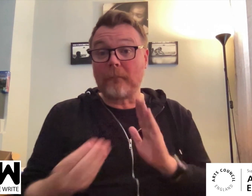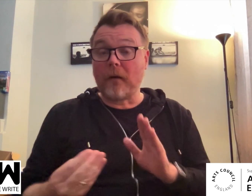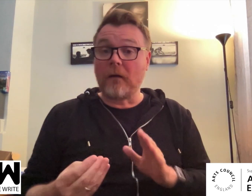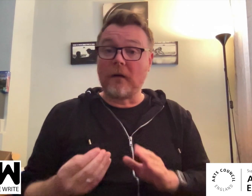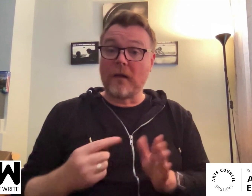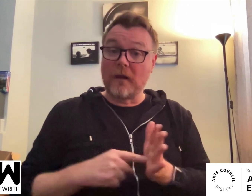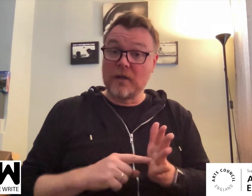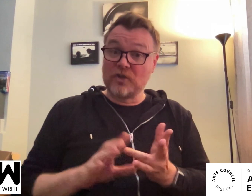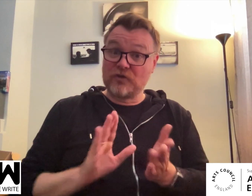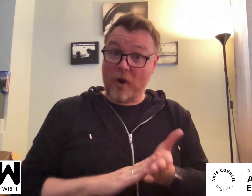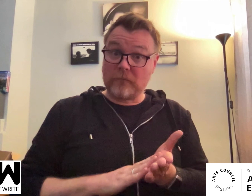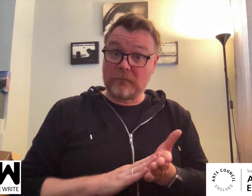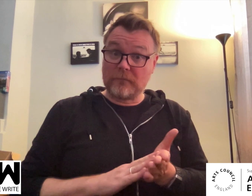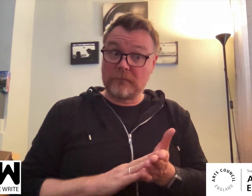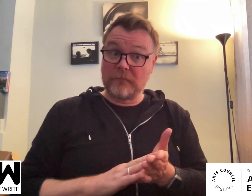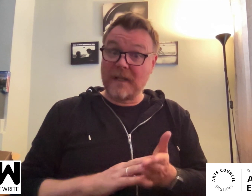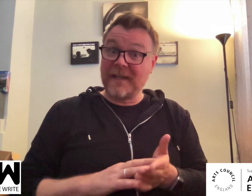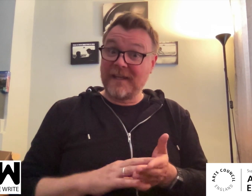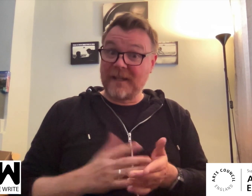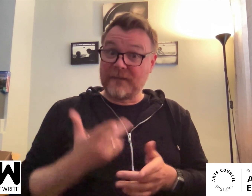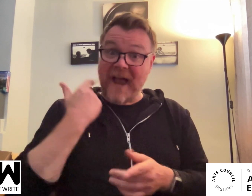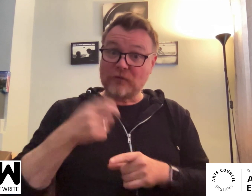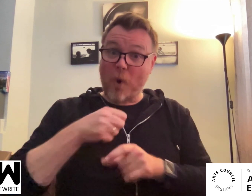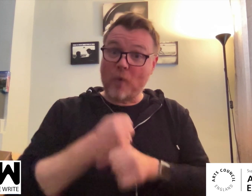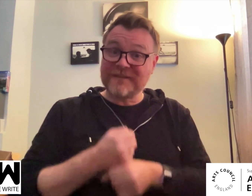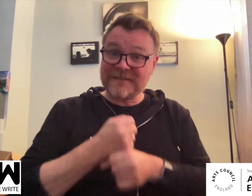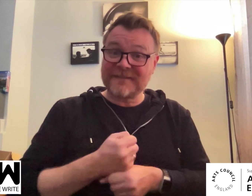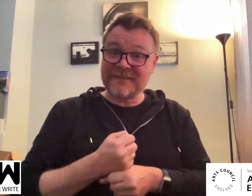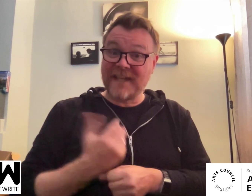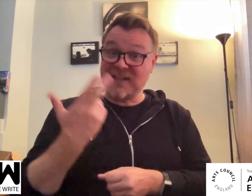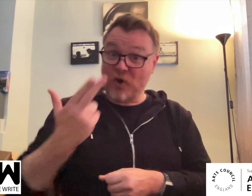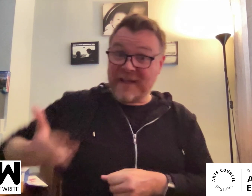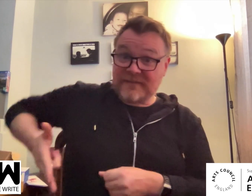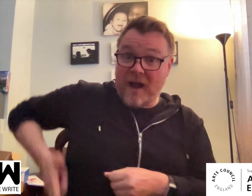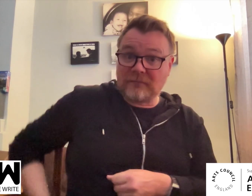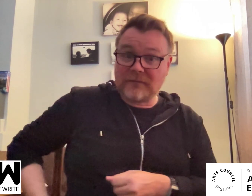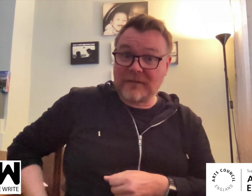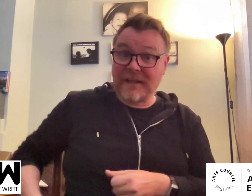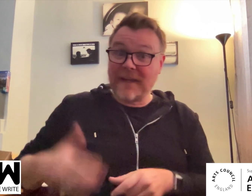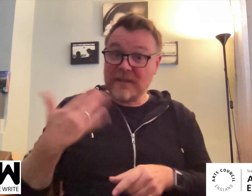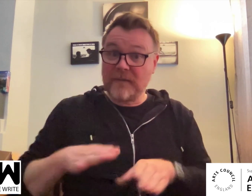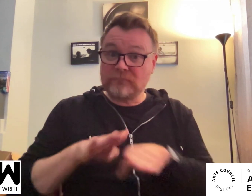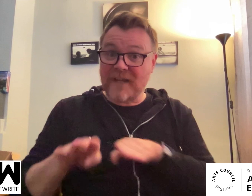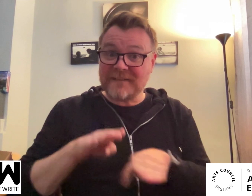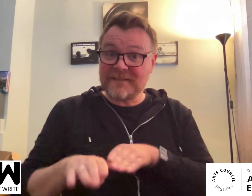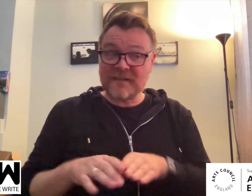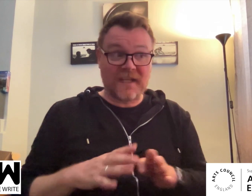journey. So in our example, Tom, he's found a horse, he's got a gun now, he's practiced shooting